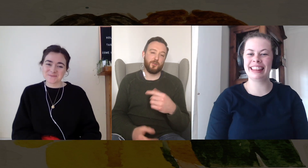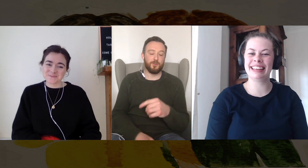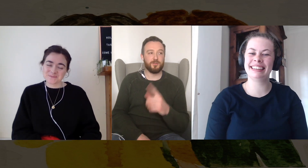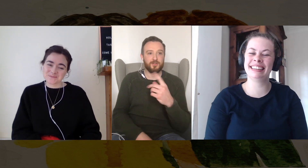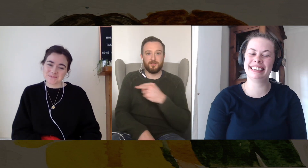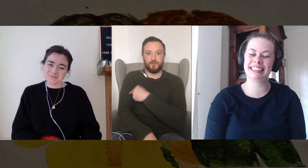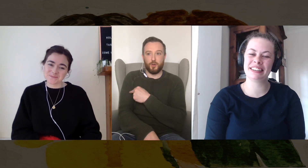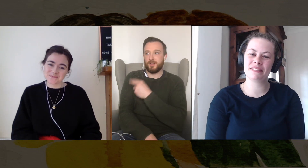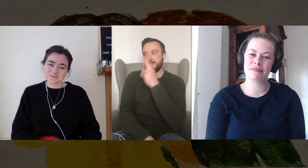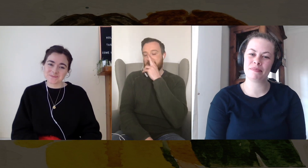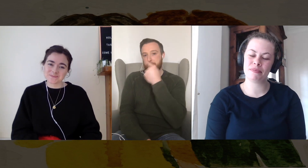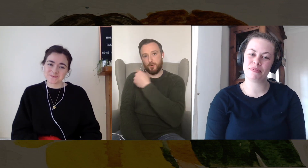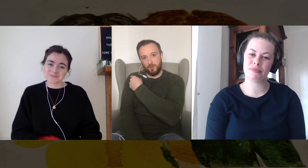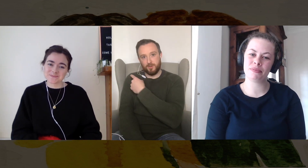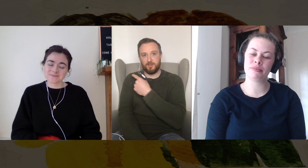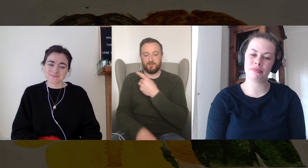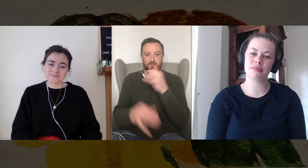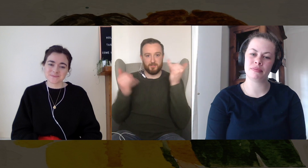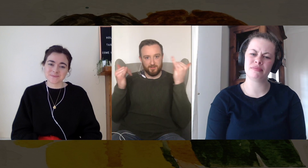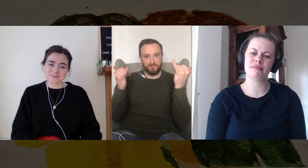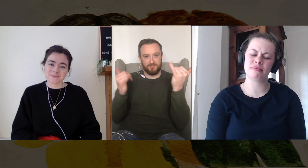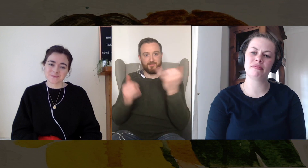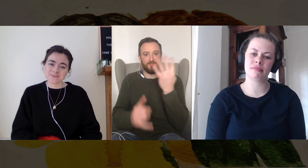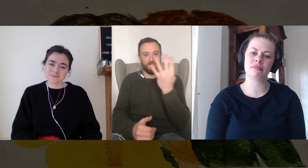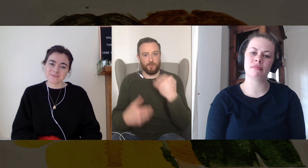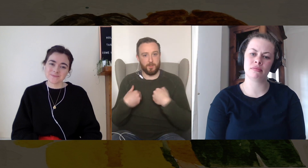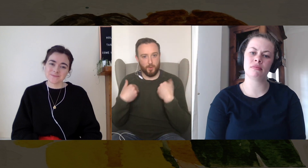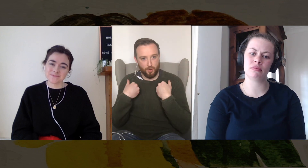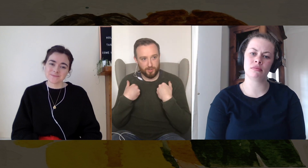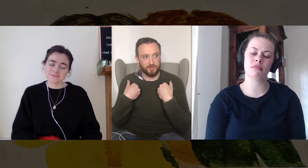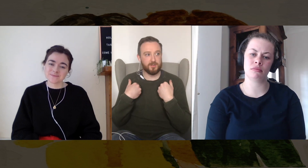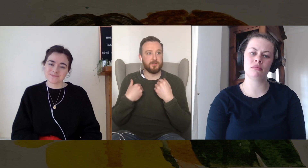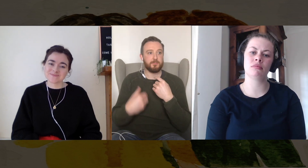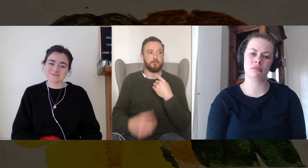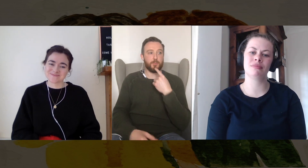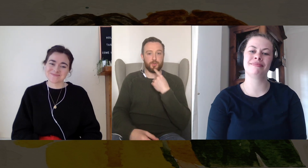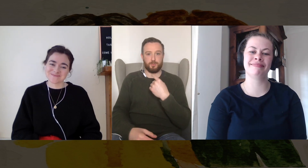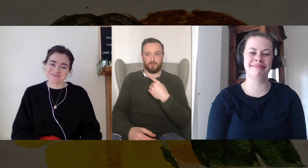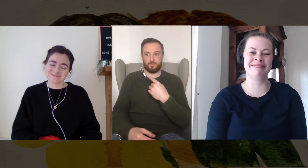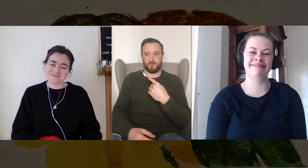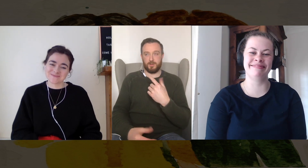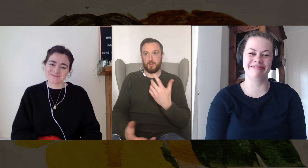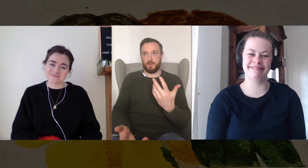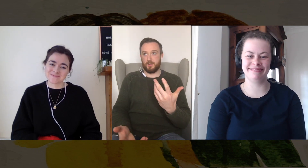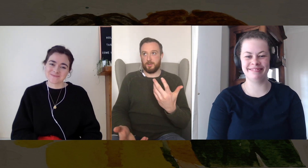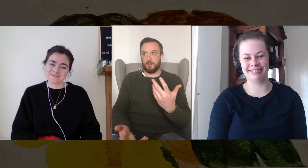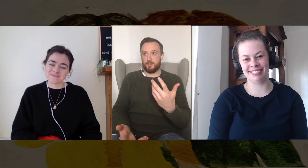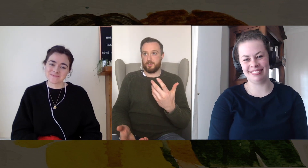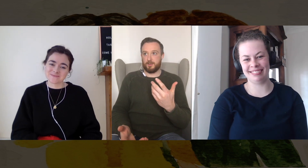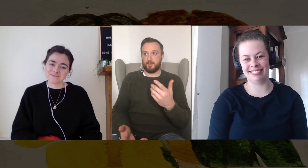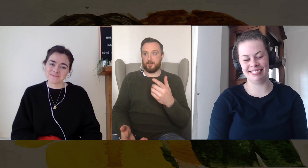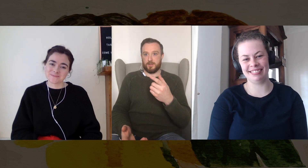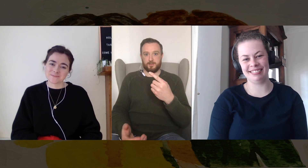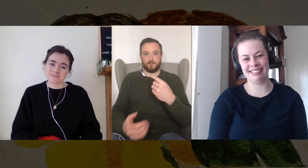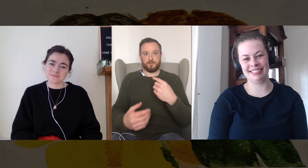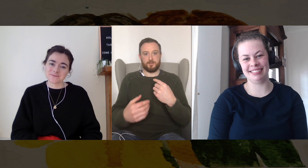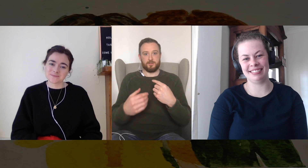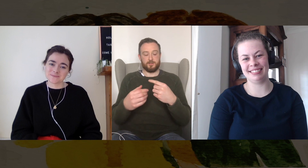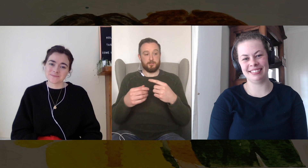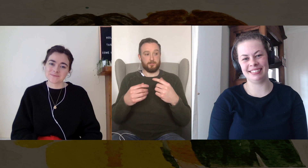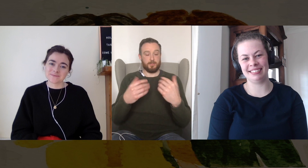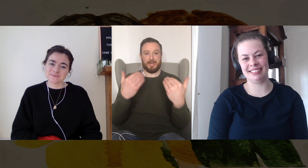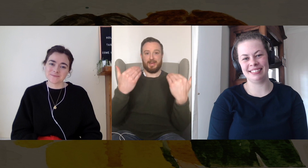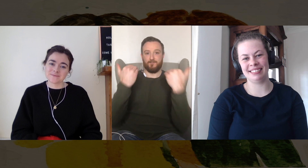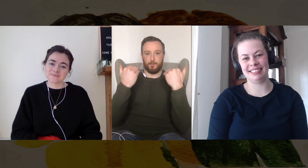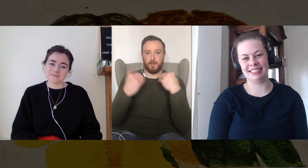easy. You're not going to do very much. Apart from record a great podcast. And blow people's minds. And you